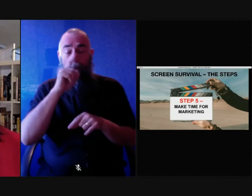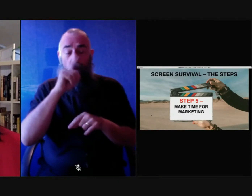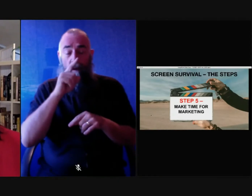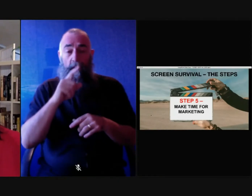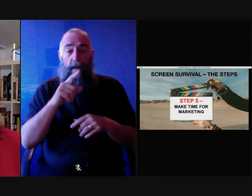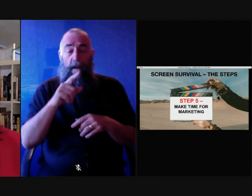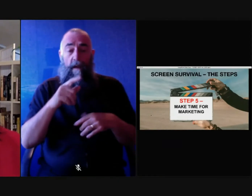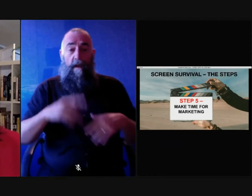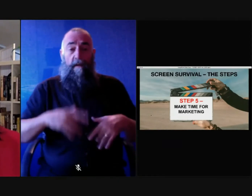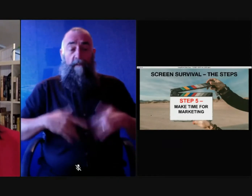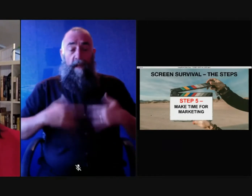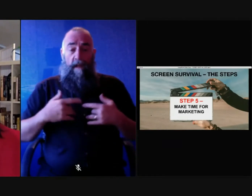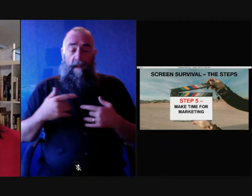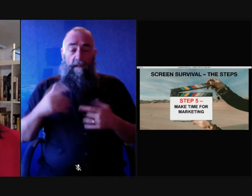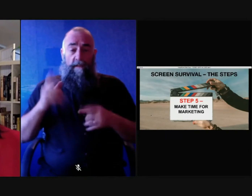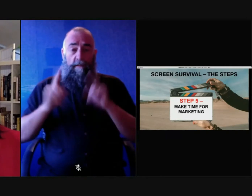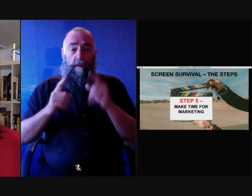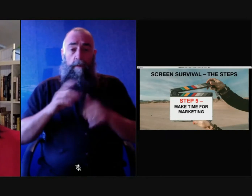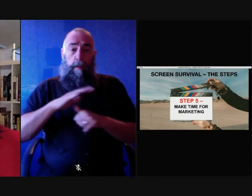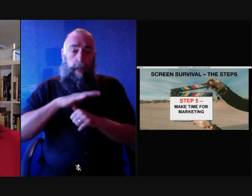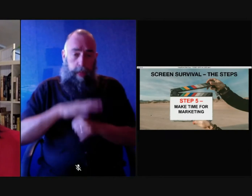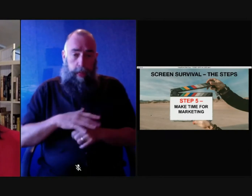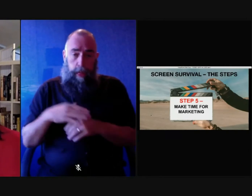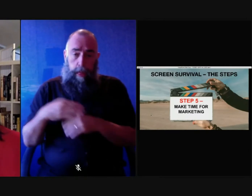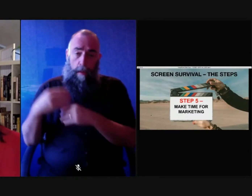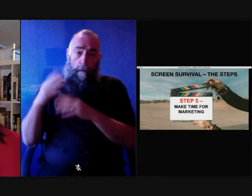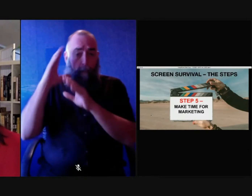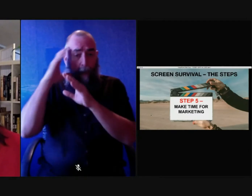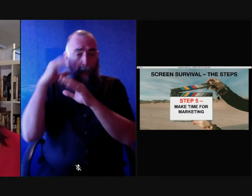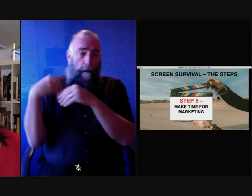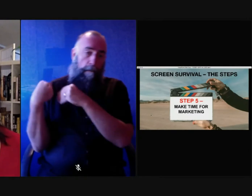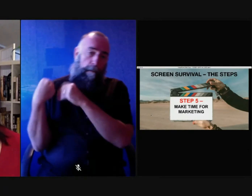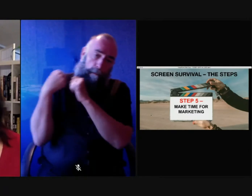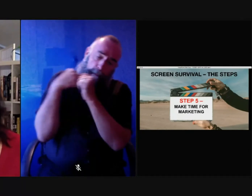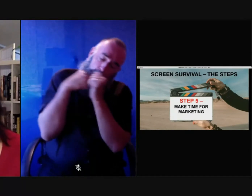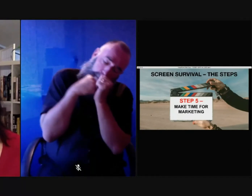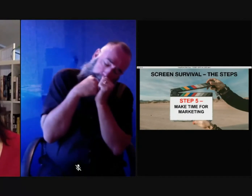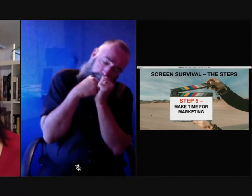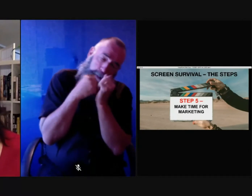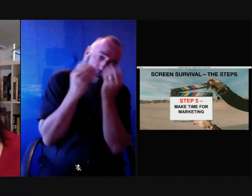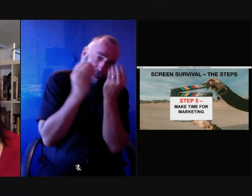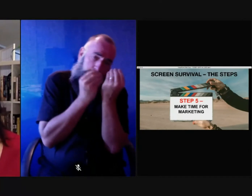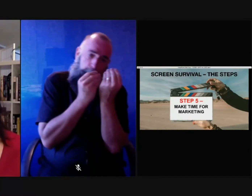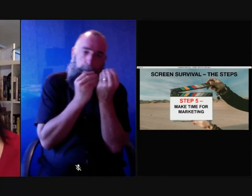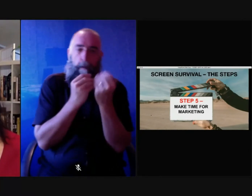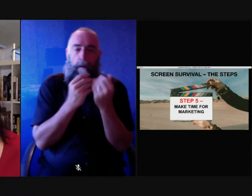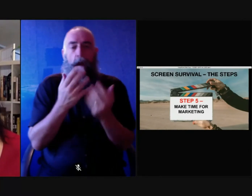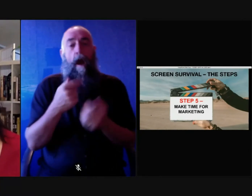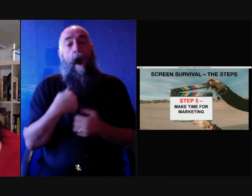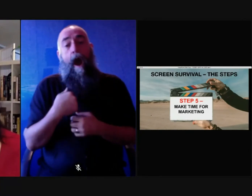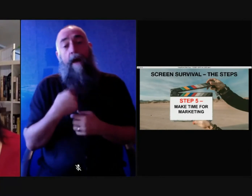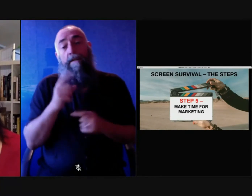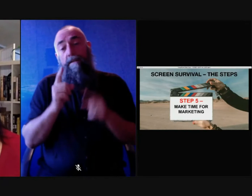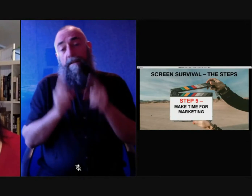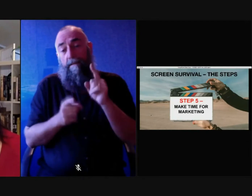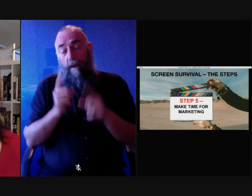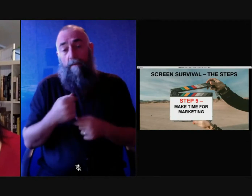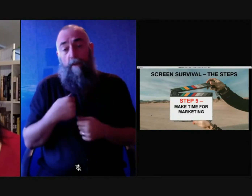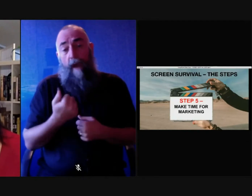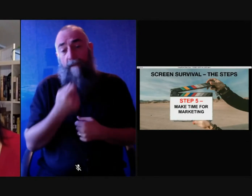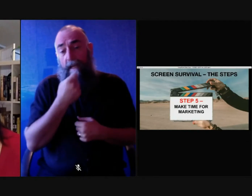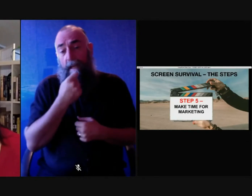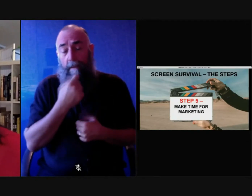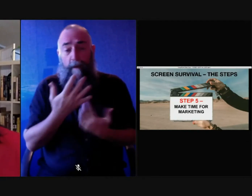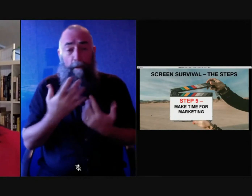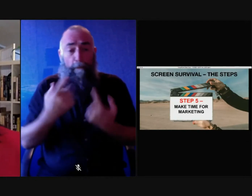that way on occasion, and I have indulged my desire to have a bit of a sook every now and